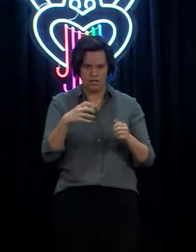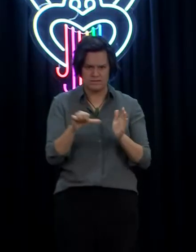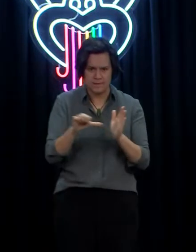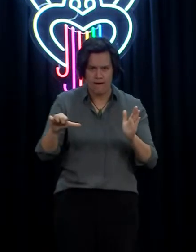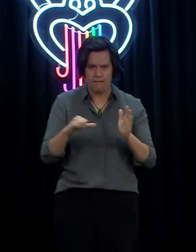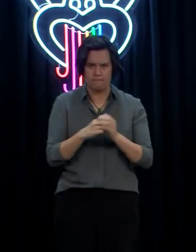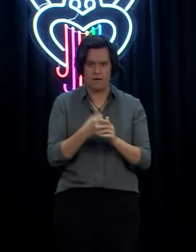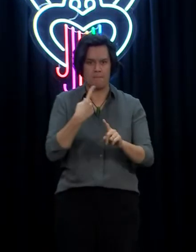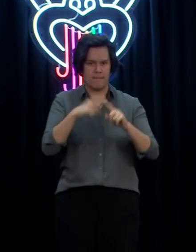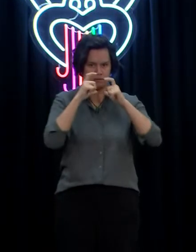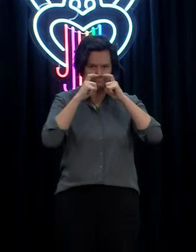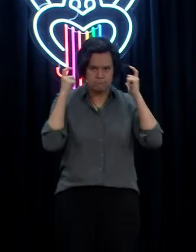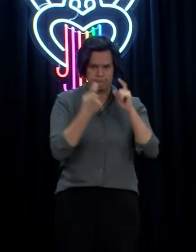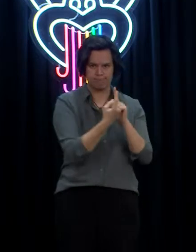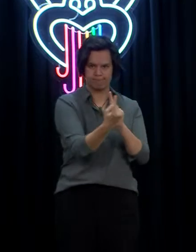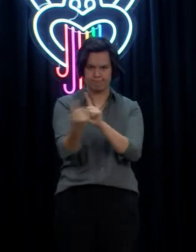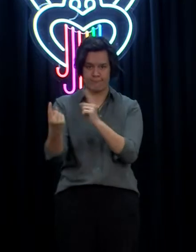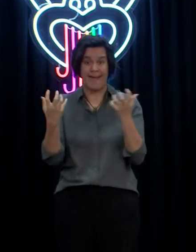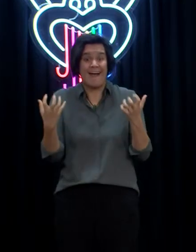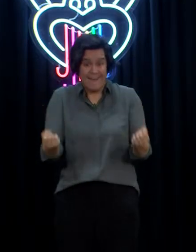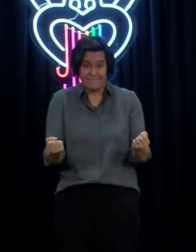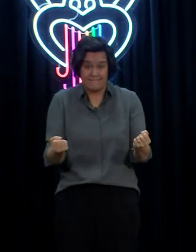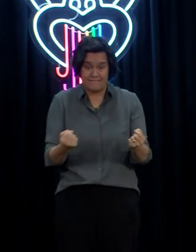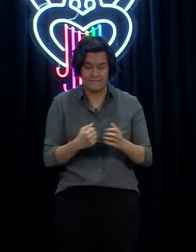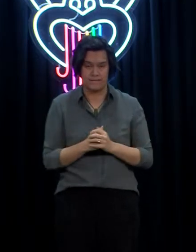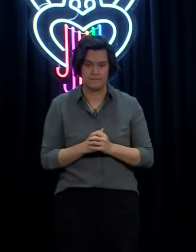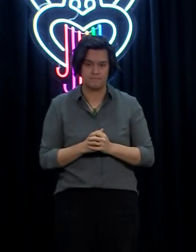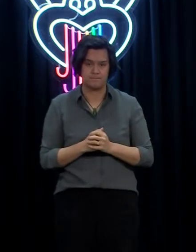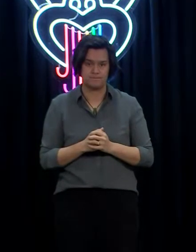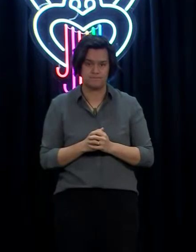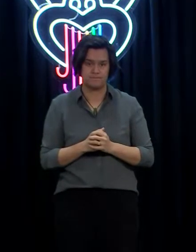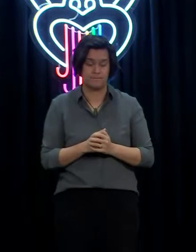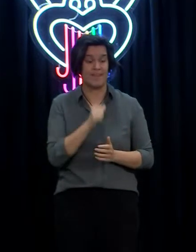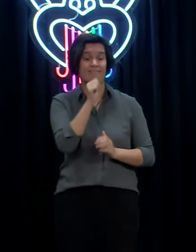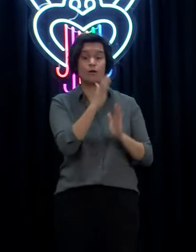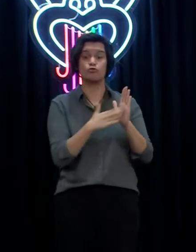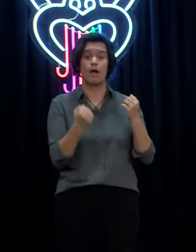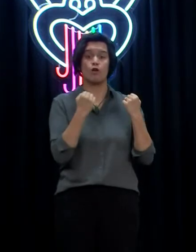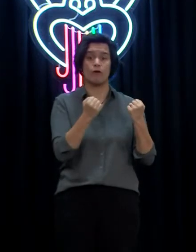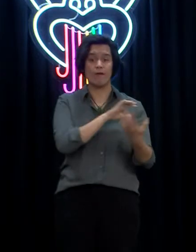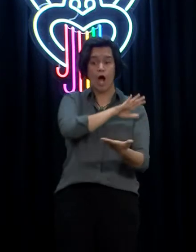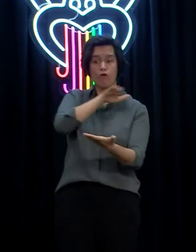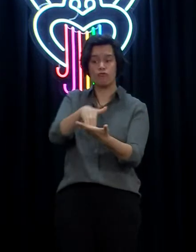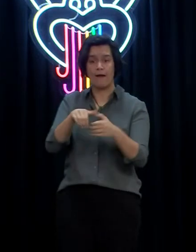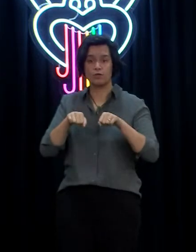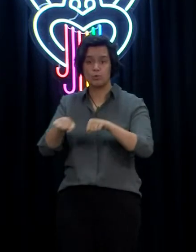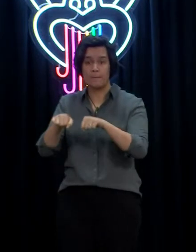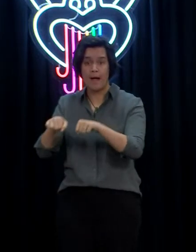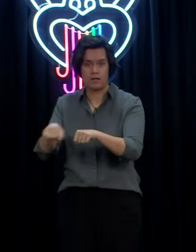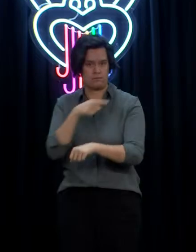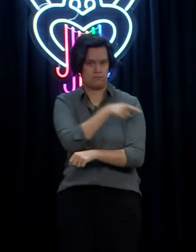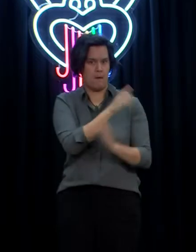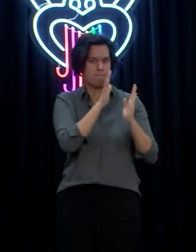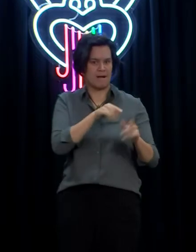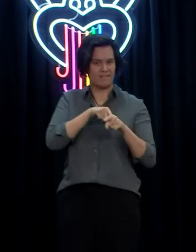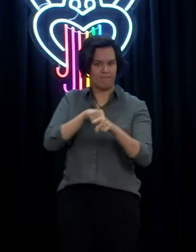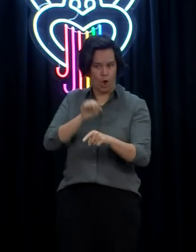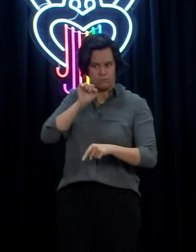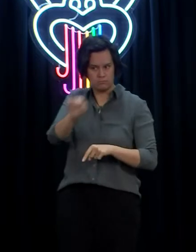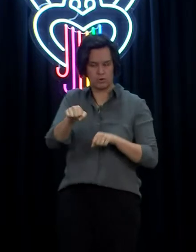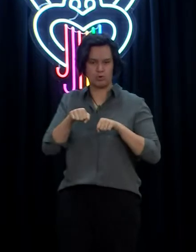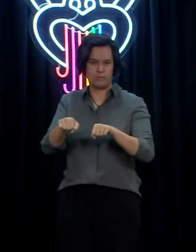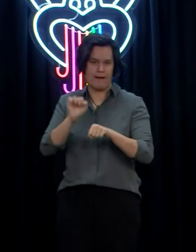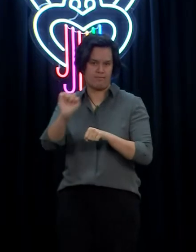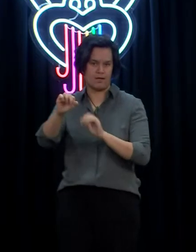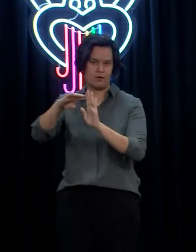wearing. Truck drivers who come to the supermarkets are required to follow these same protocols and are physically